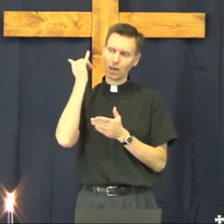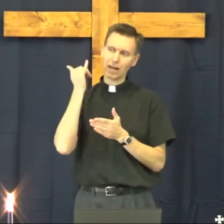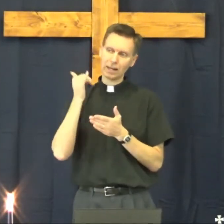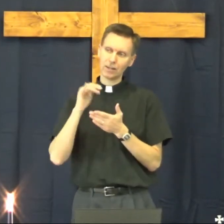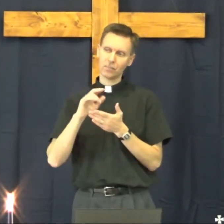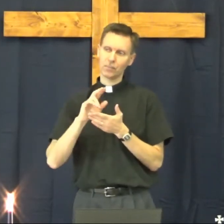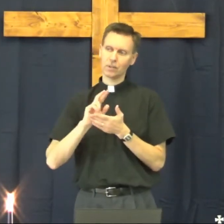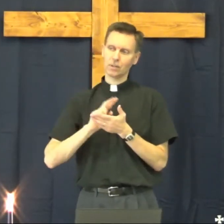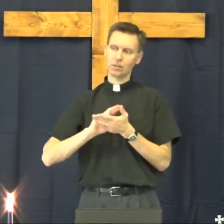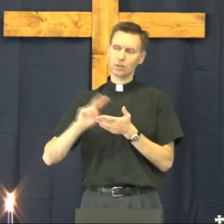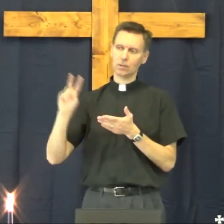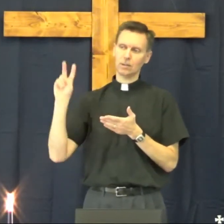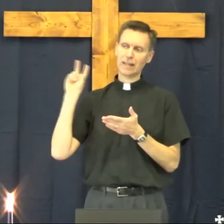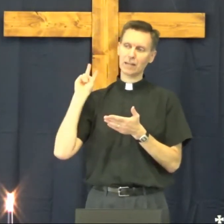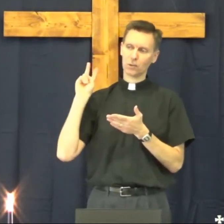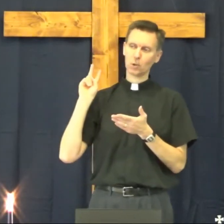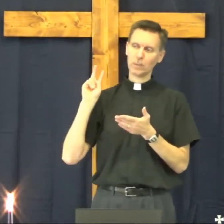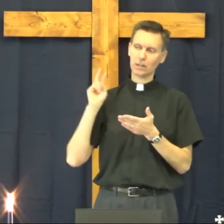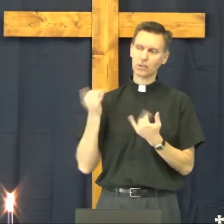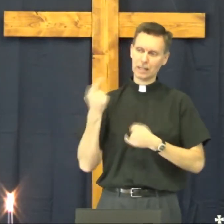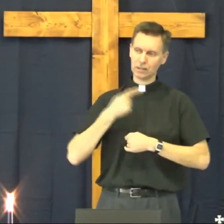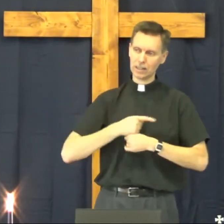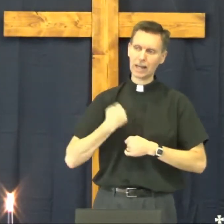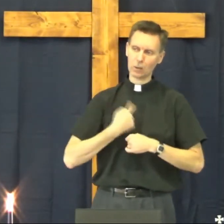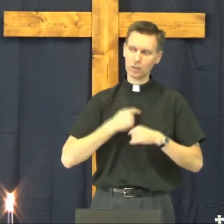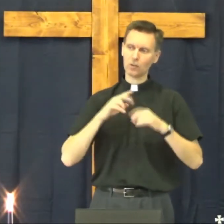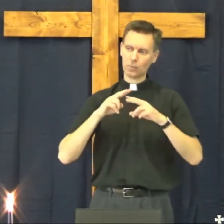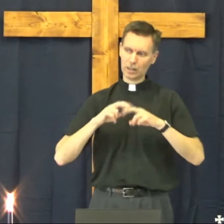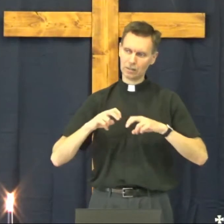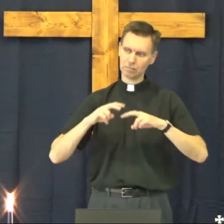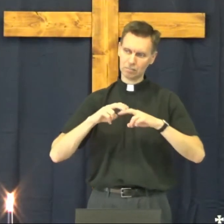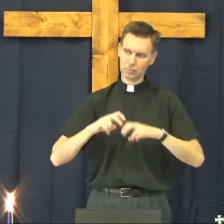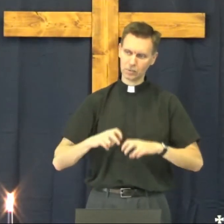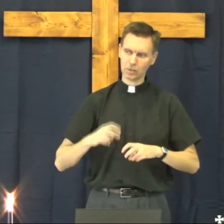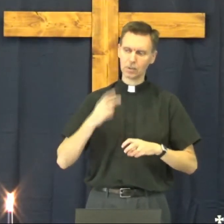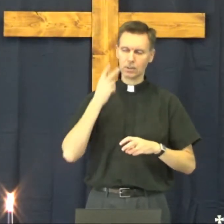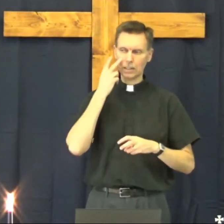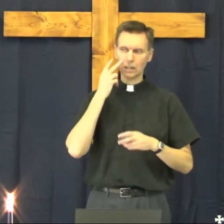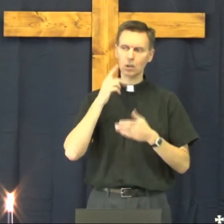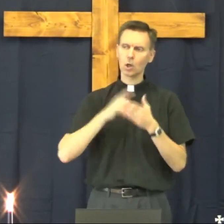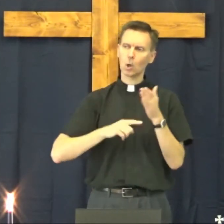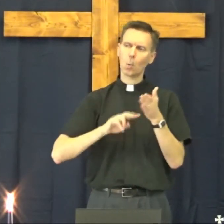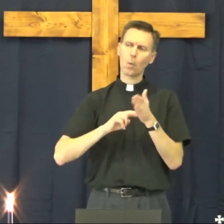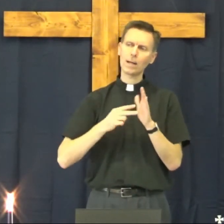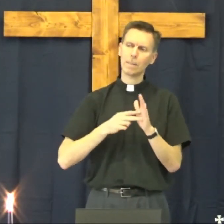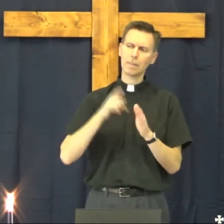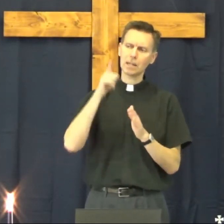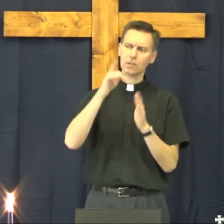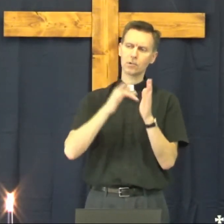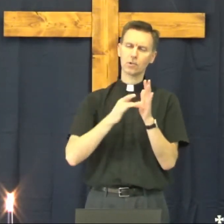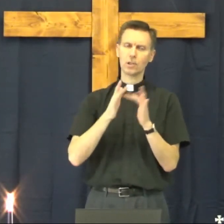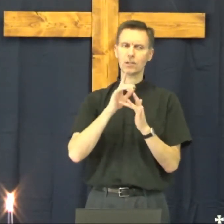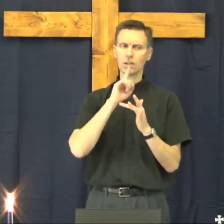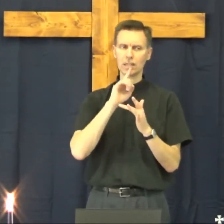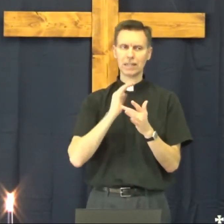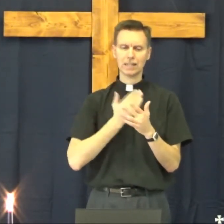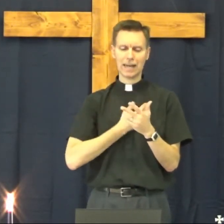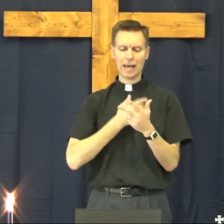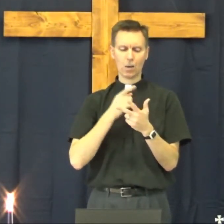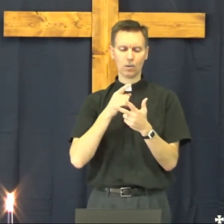why the last 2 weeks and today we have been seeing what it means that Jesus is our